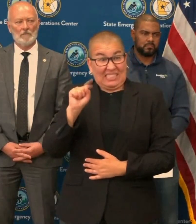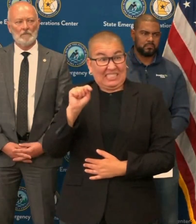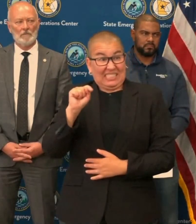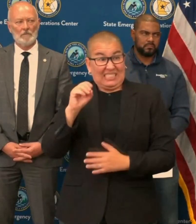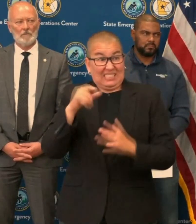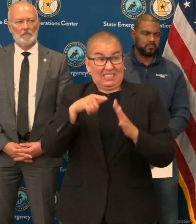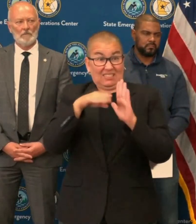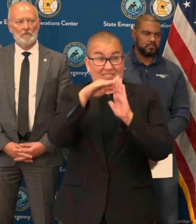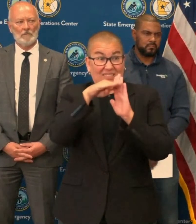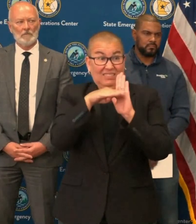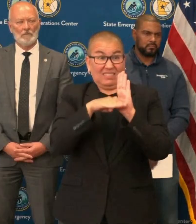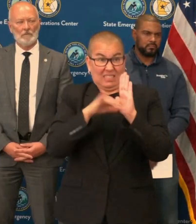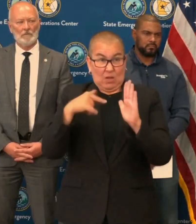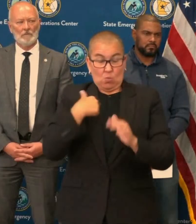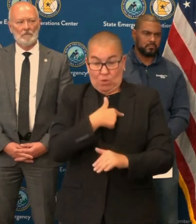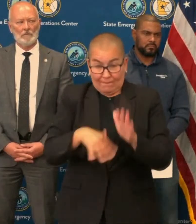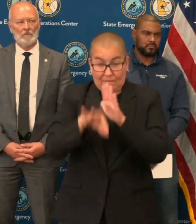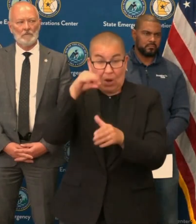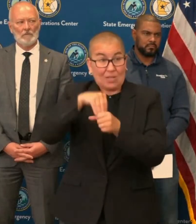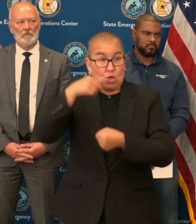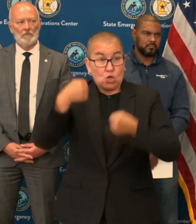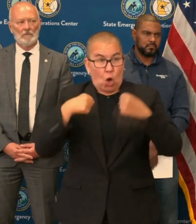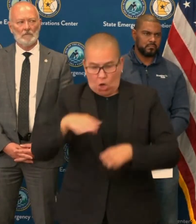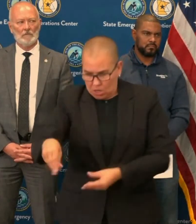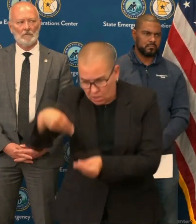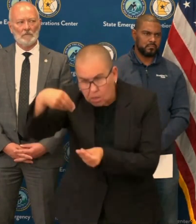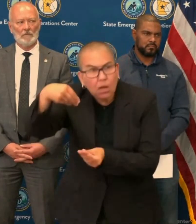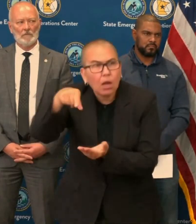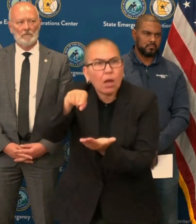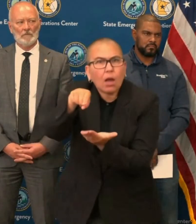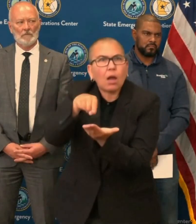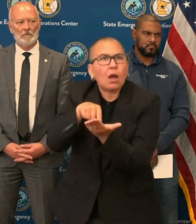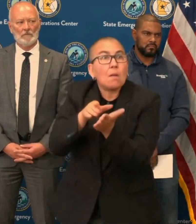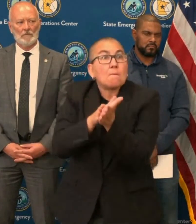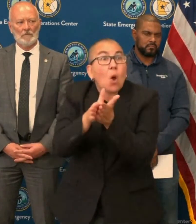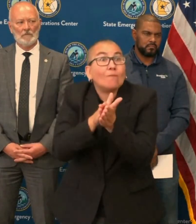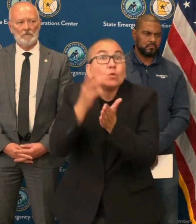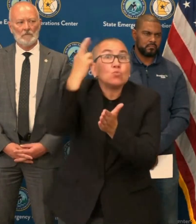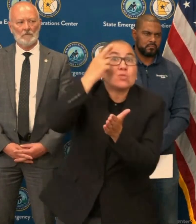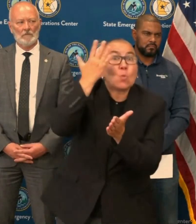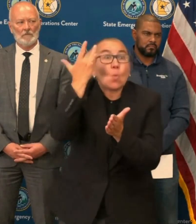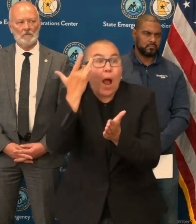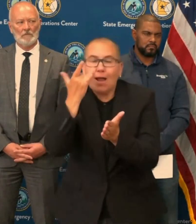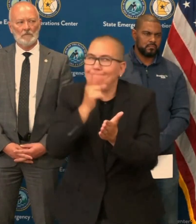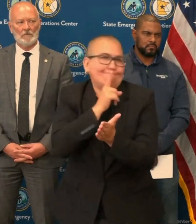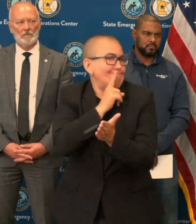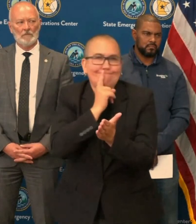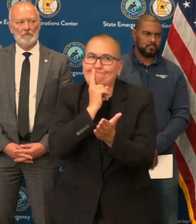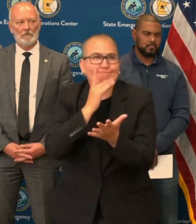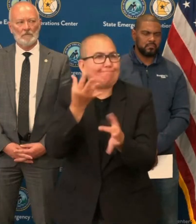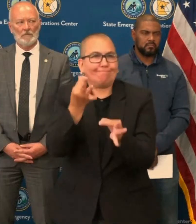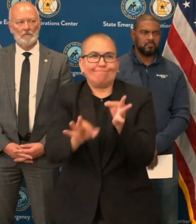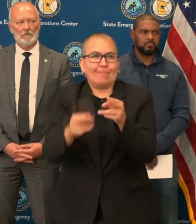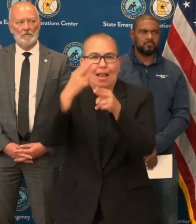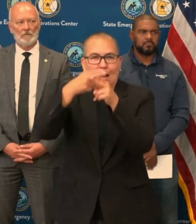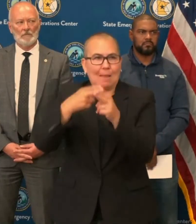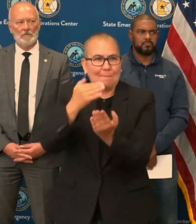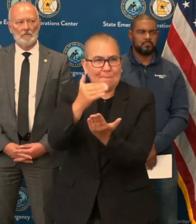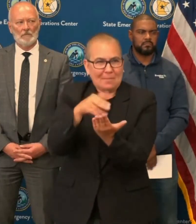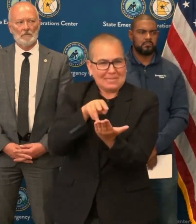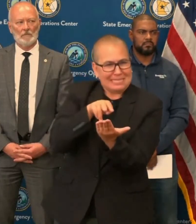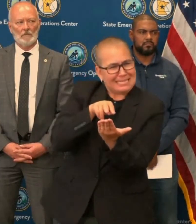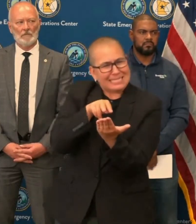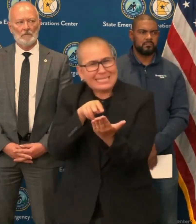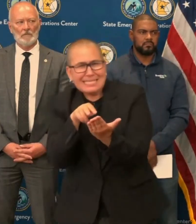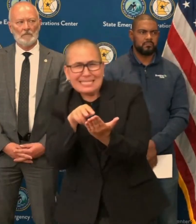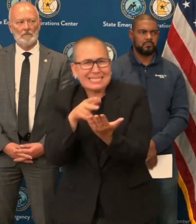received, is their motivations? We are working diligently on that. There's certainly some indications within that,